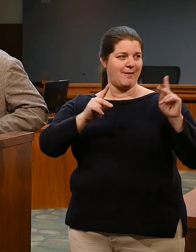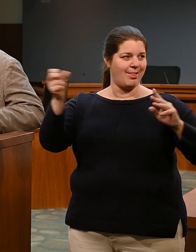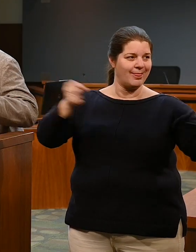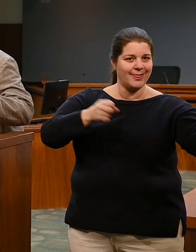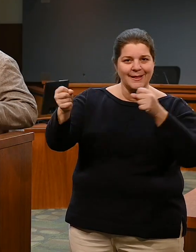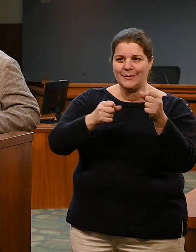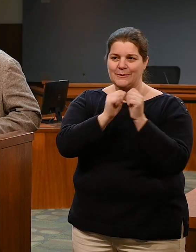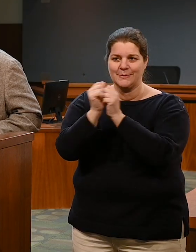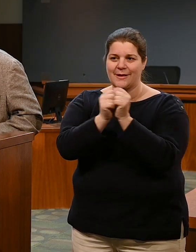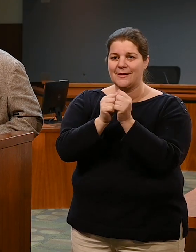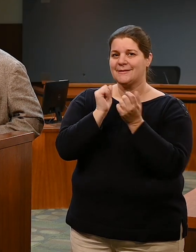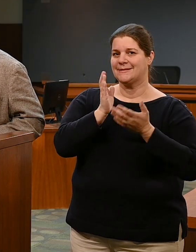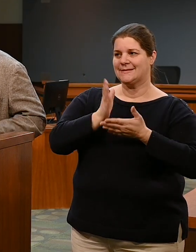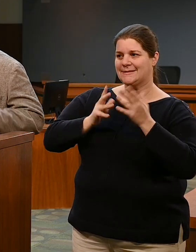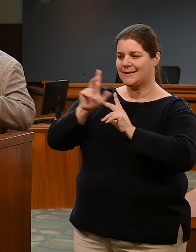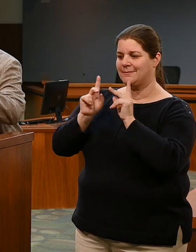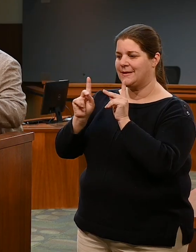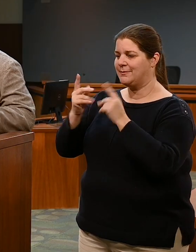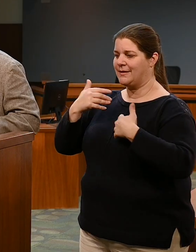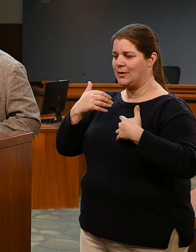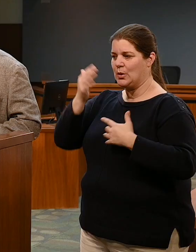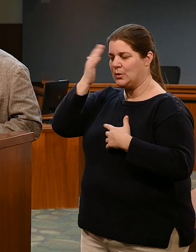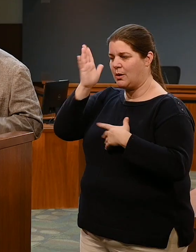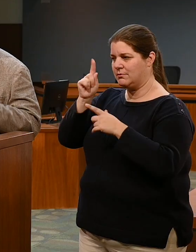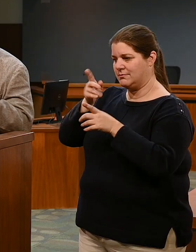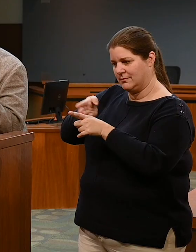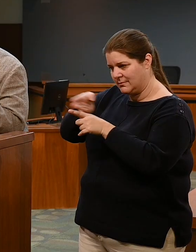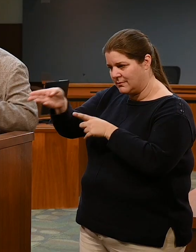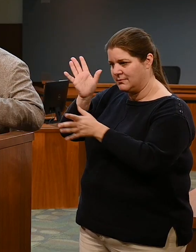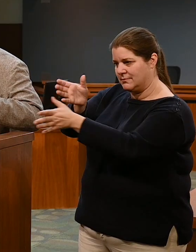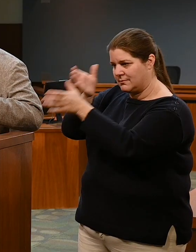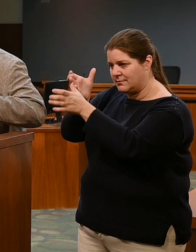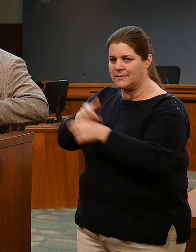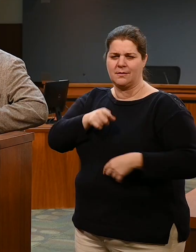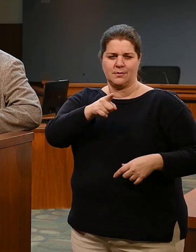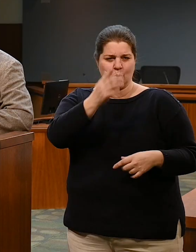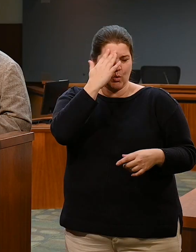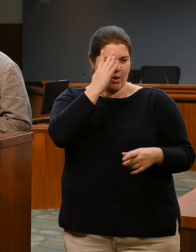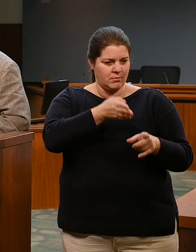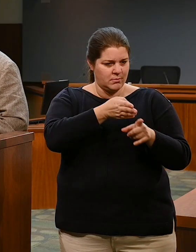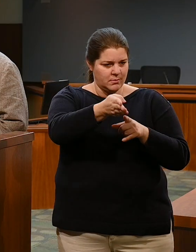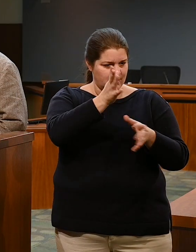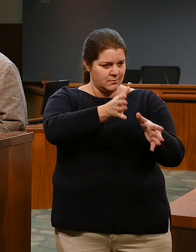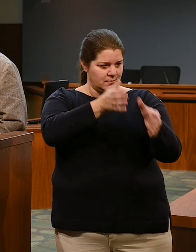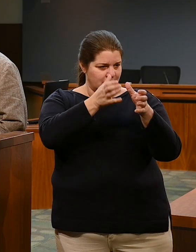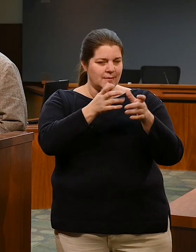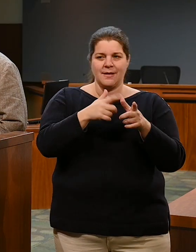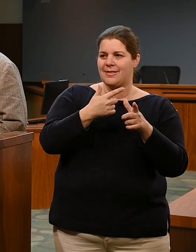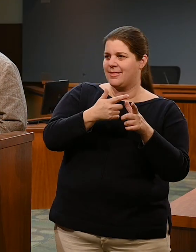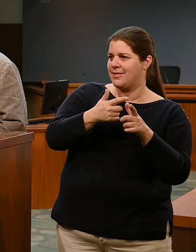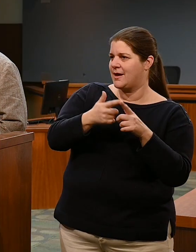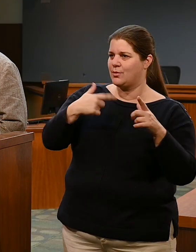and you have some people to have this part of the puzzle and that part of the puzzle, and you bring people together to try to maneuver things, you have a lot of